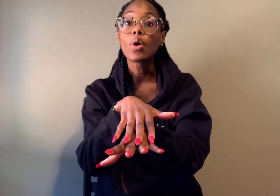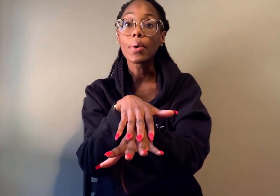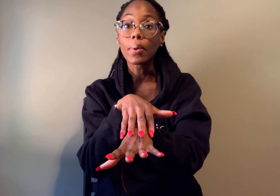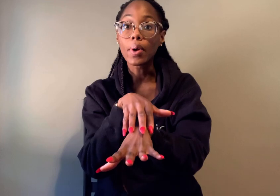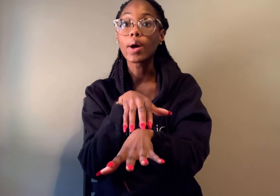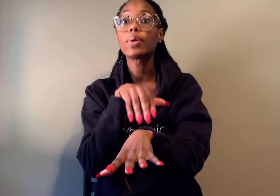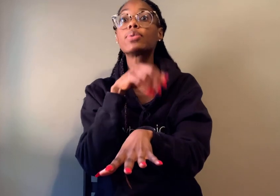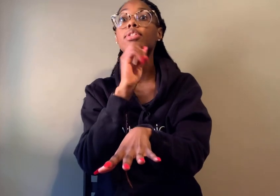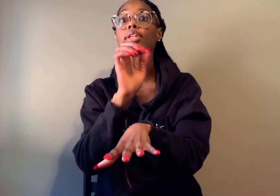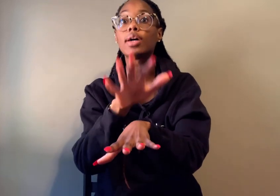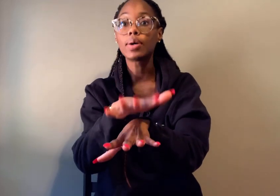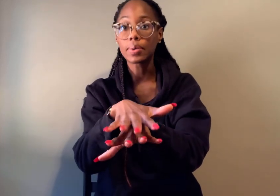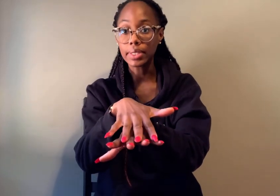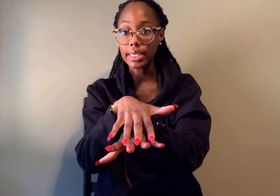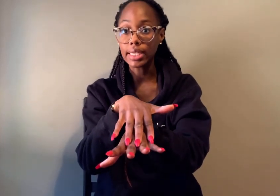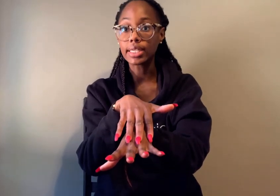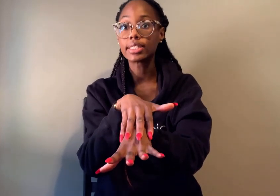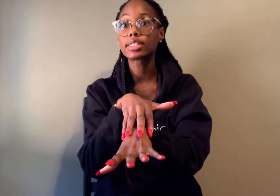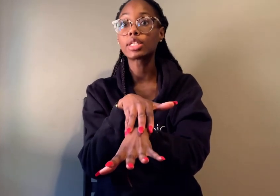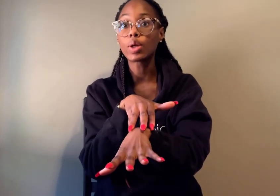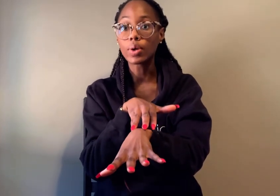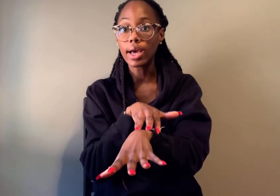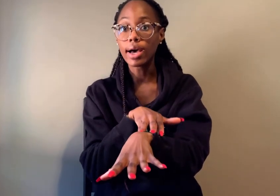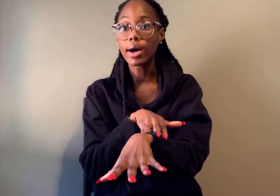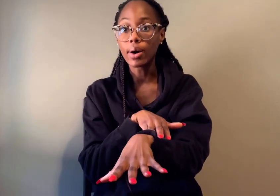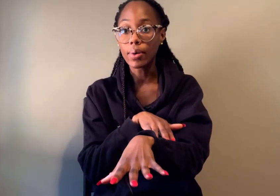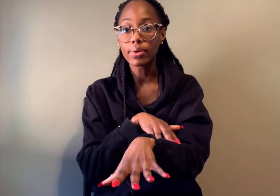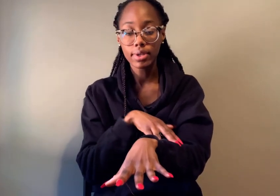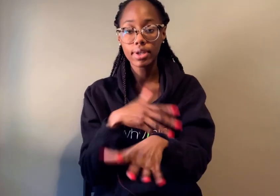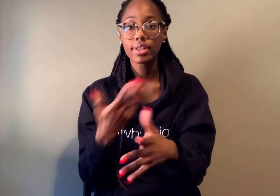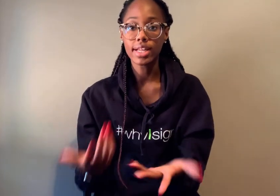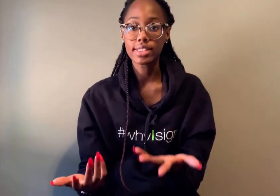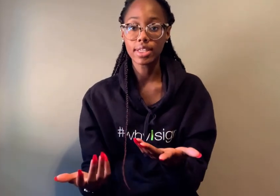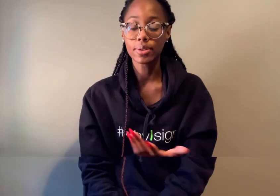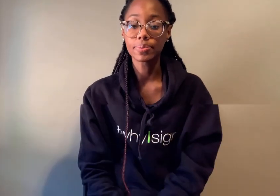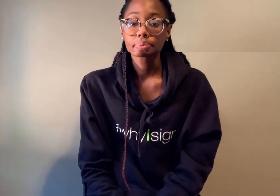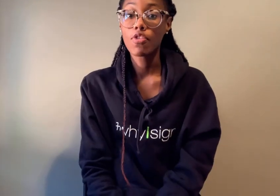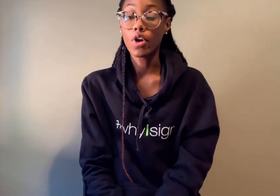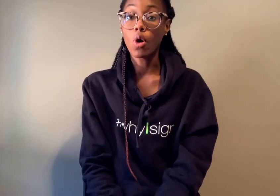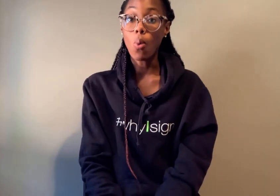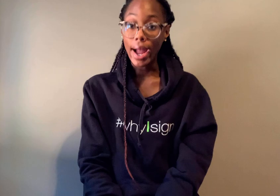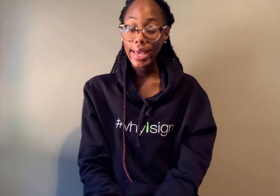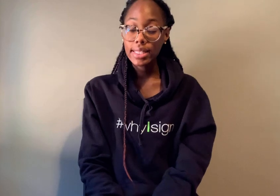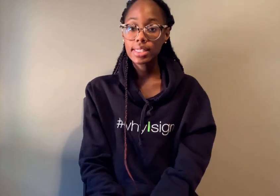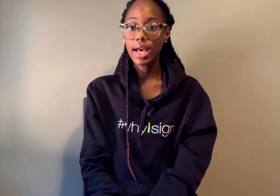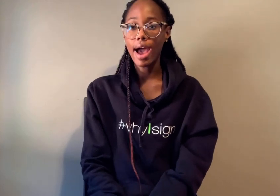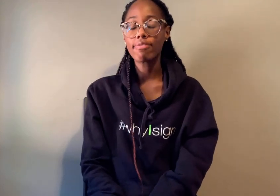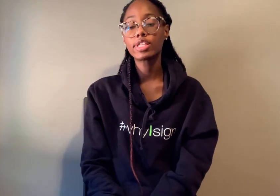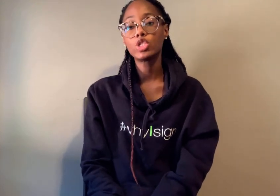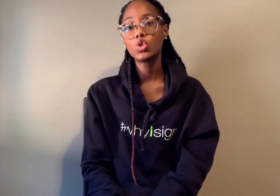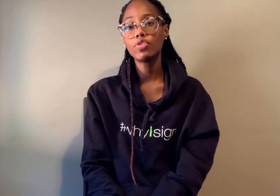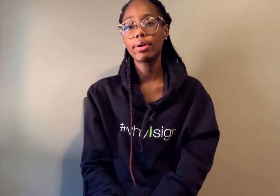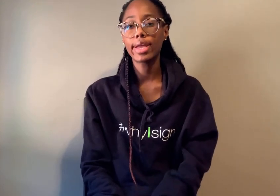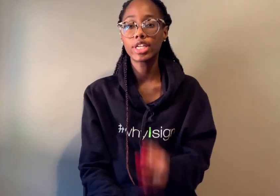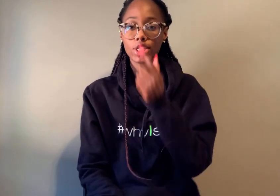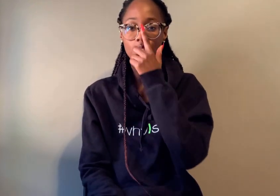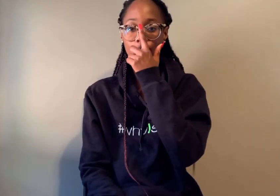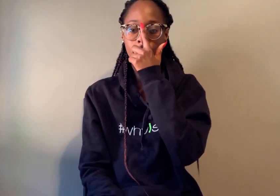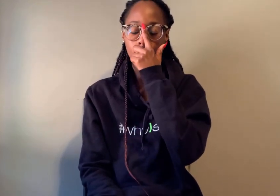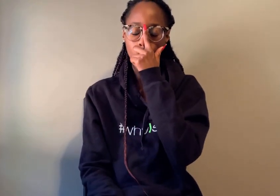Slow, go slowly, slow down. That's slow. For quiet, I've seen two variations, but the